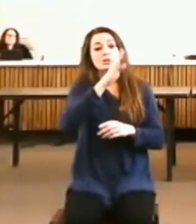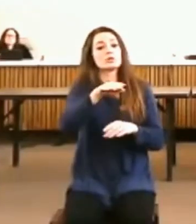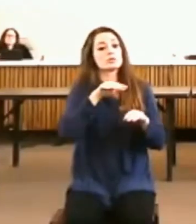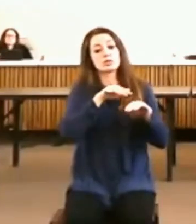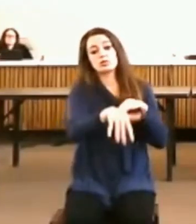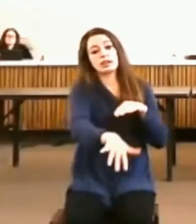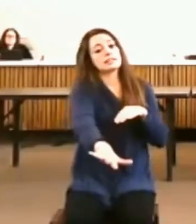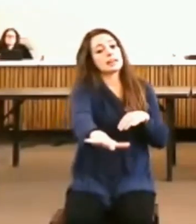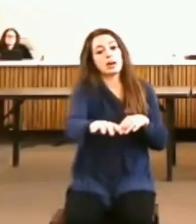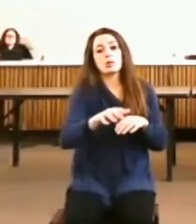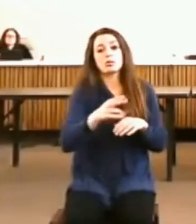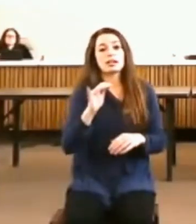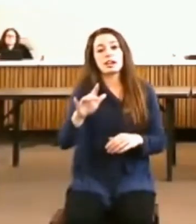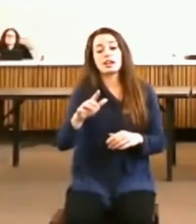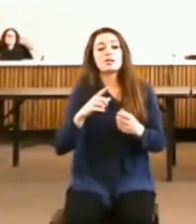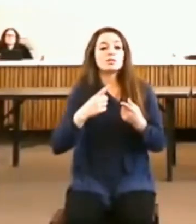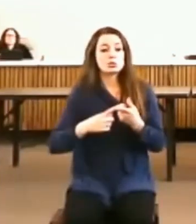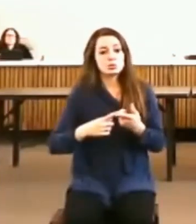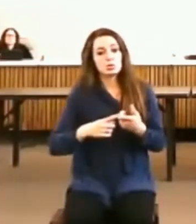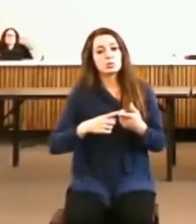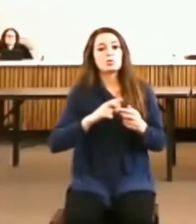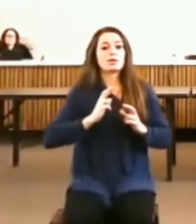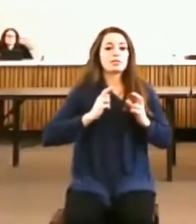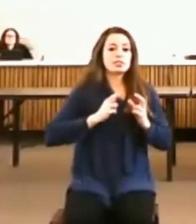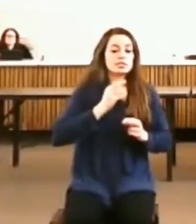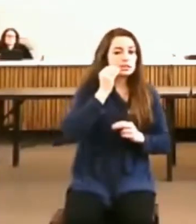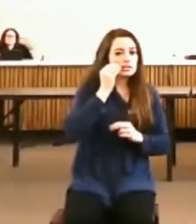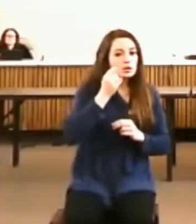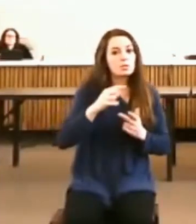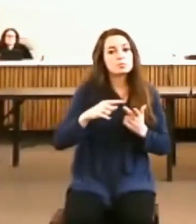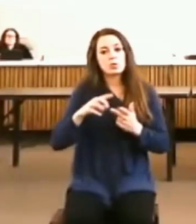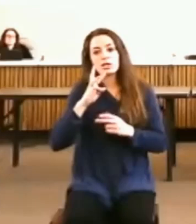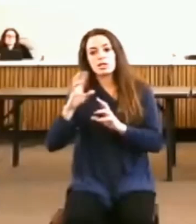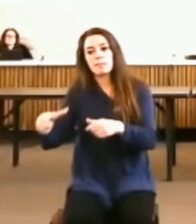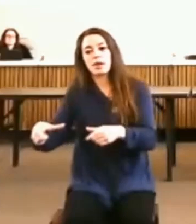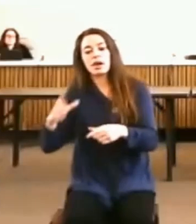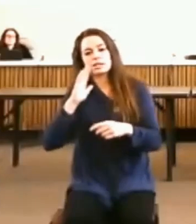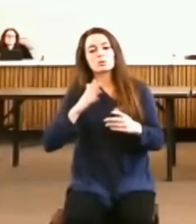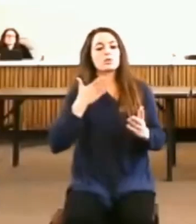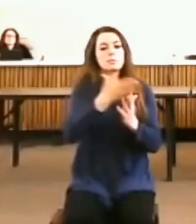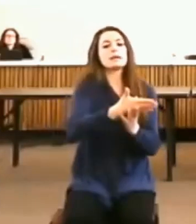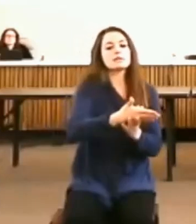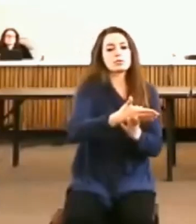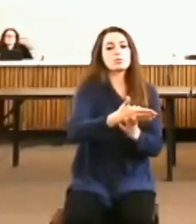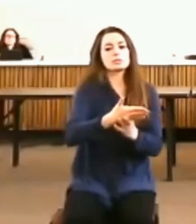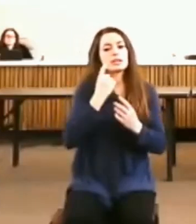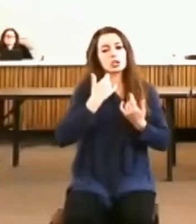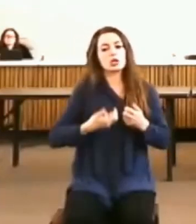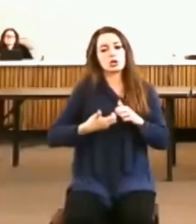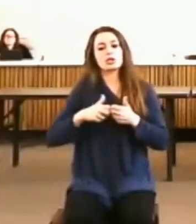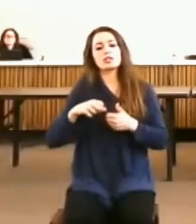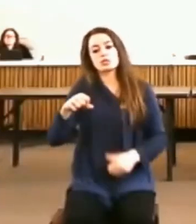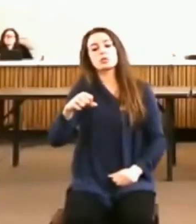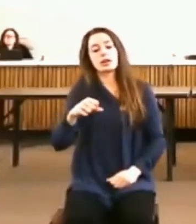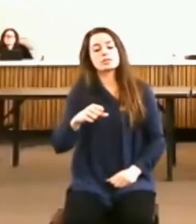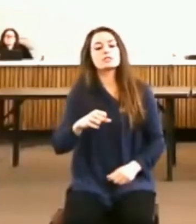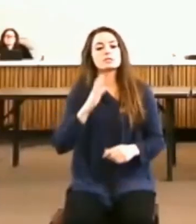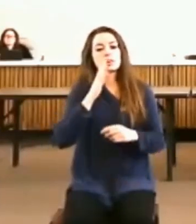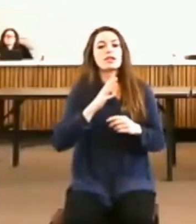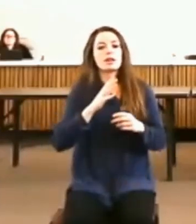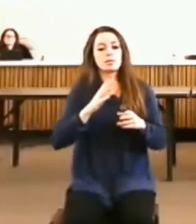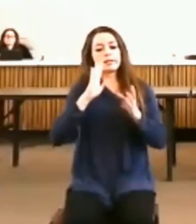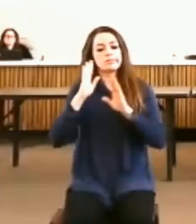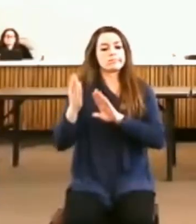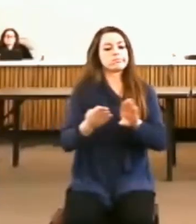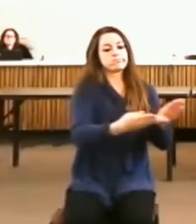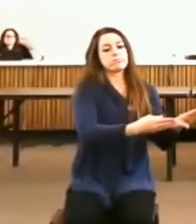jacket, white shirt and black trousers, probably black and white high heels on probably